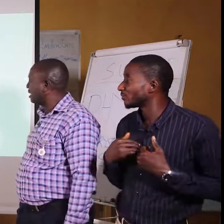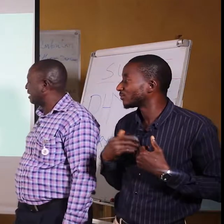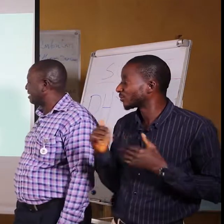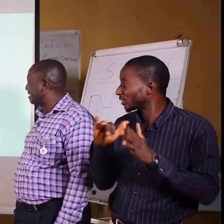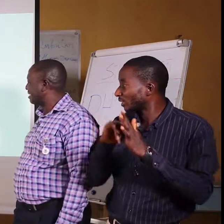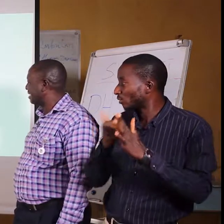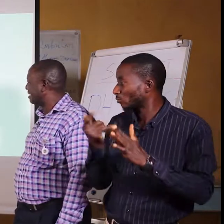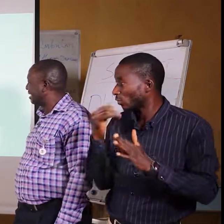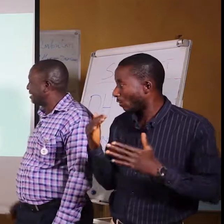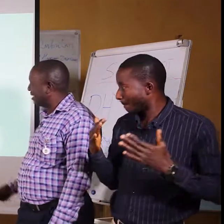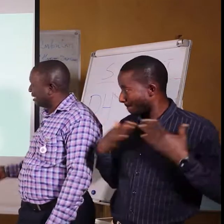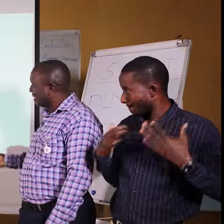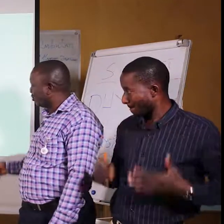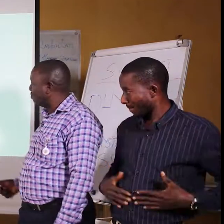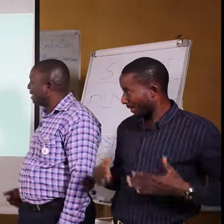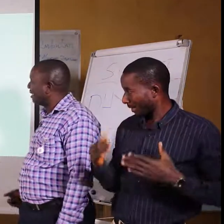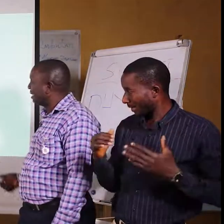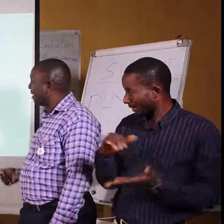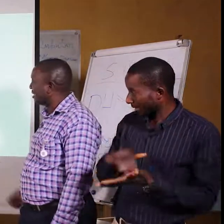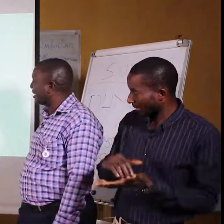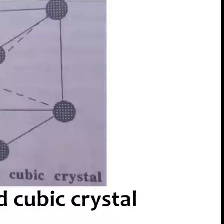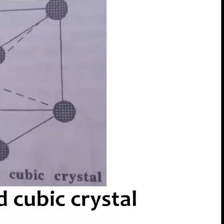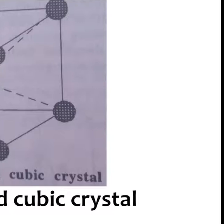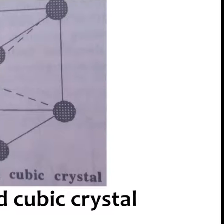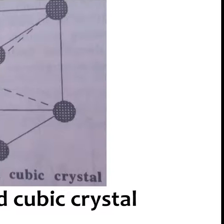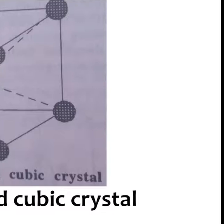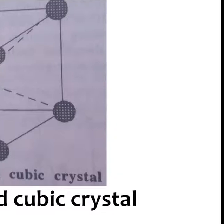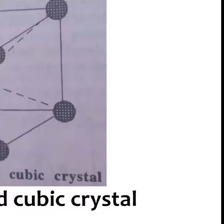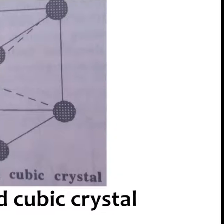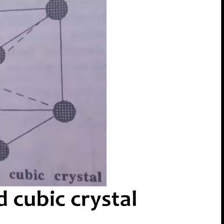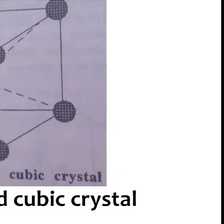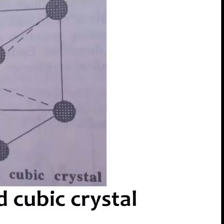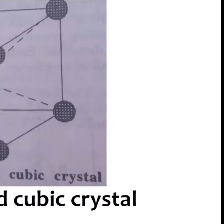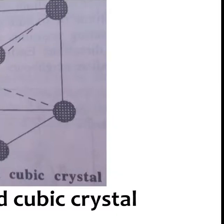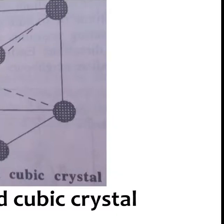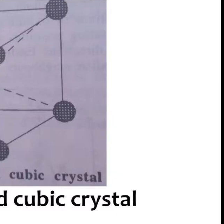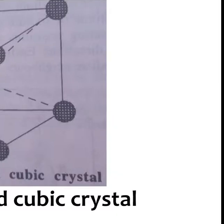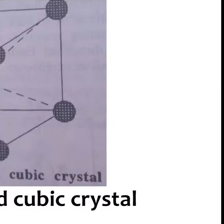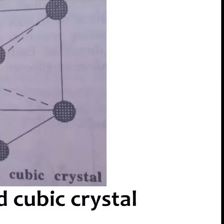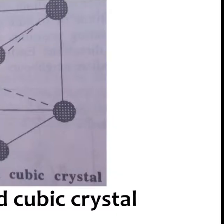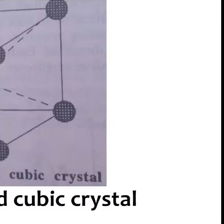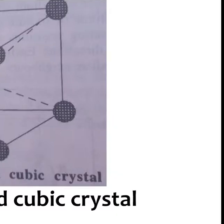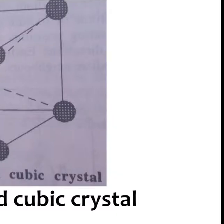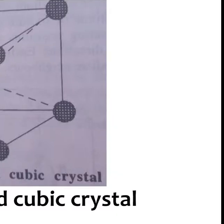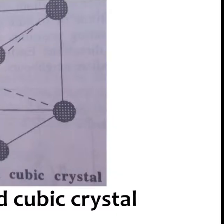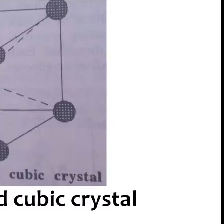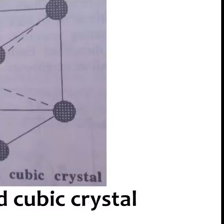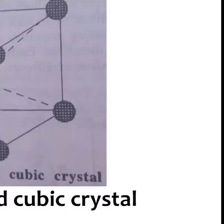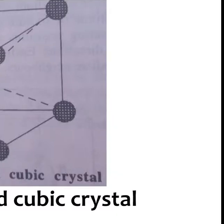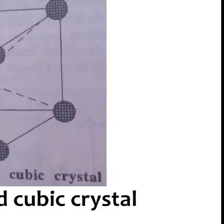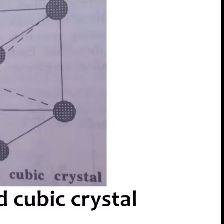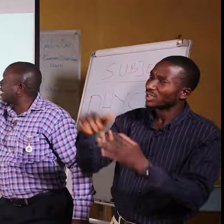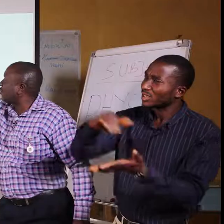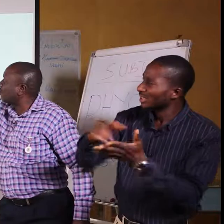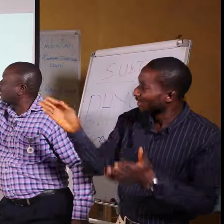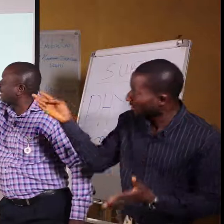of body-centered cubic crystal. Just like we have said, here in the center, we can see